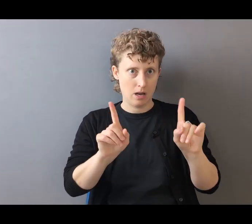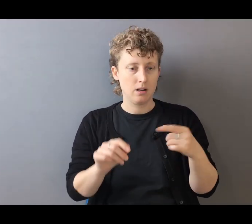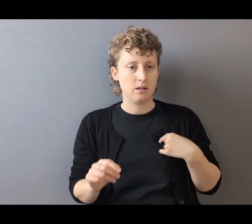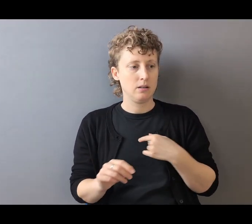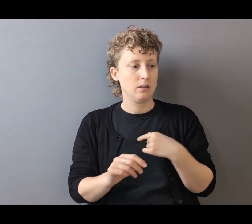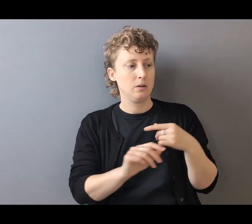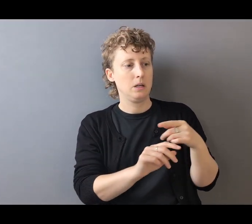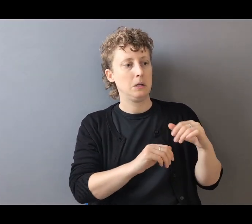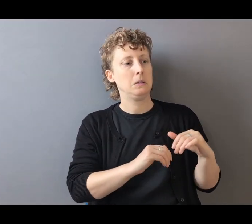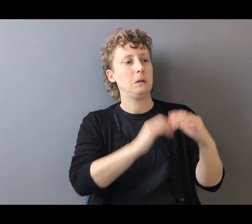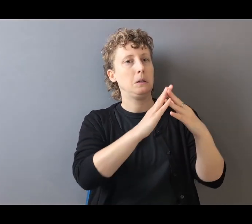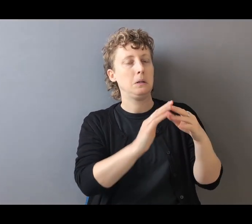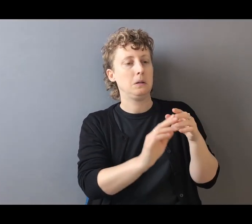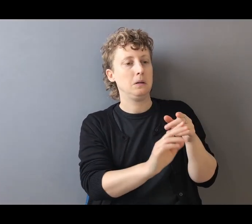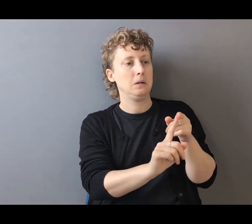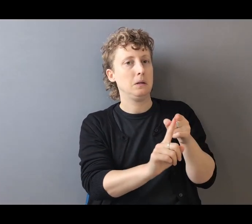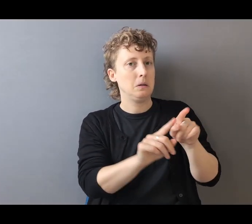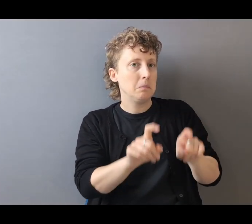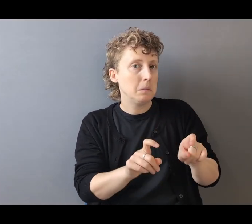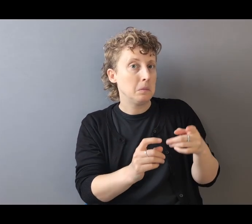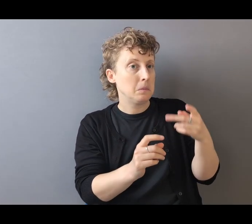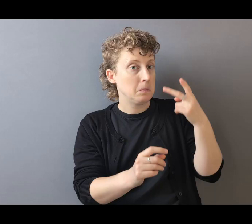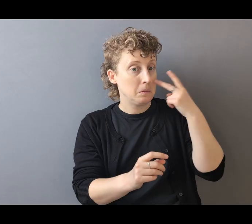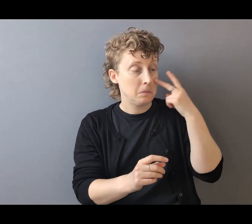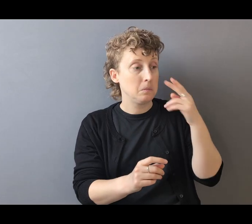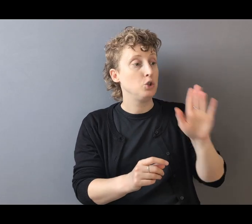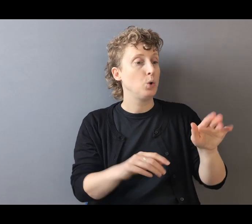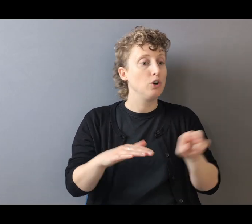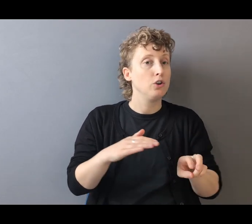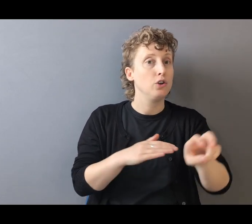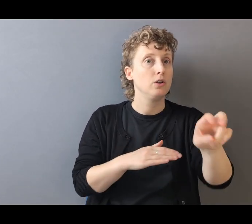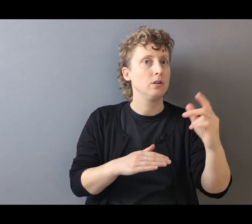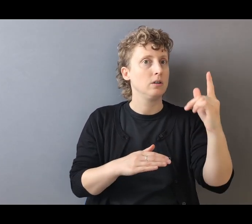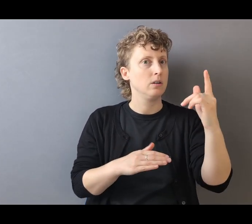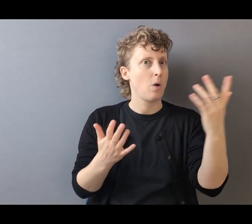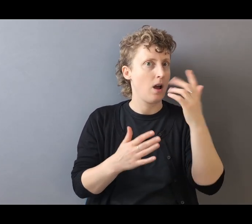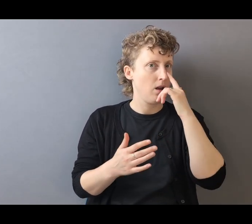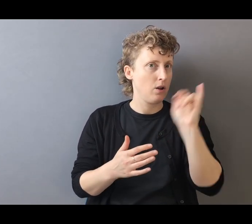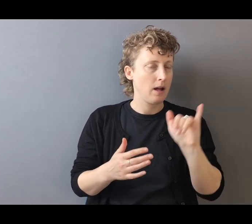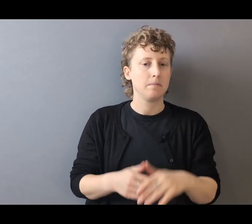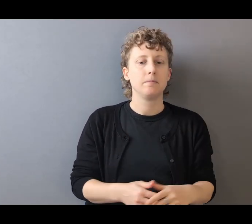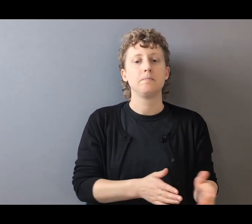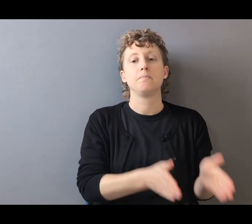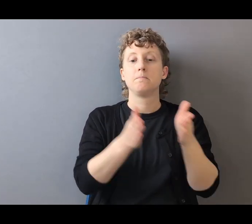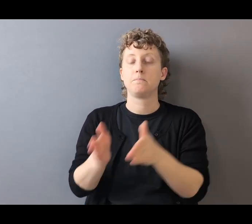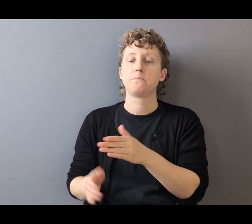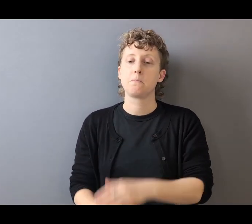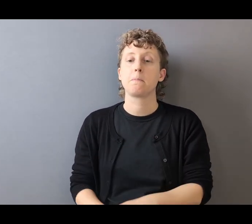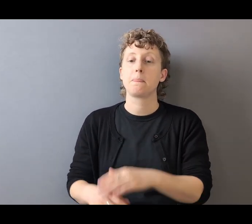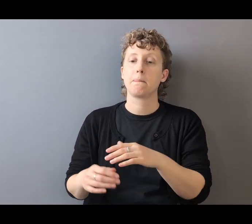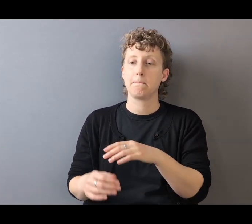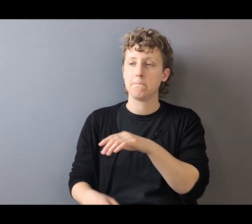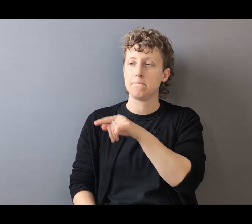start their journey. So that would be really interesting to see how that pans out. And also in the Nordic chapter, we have